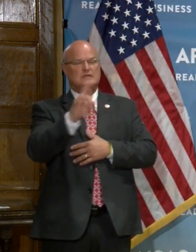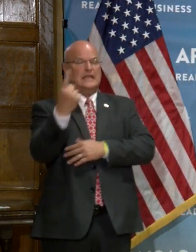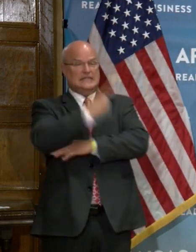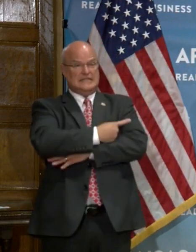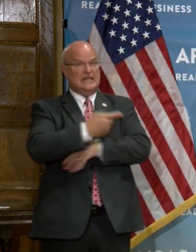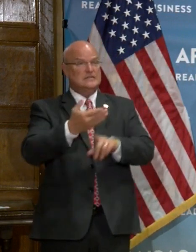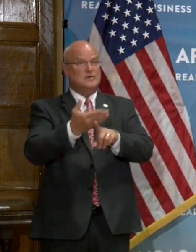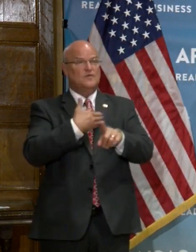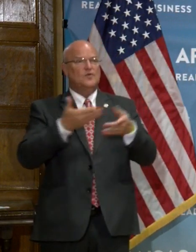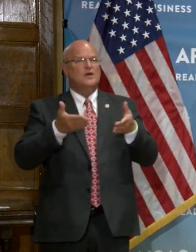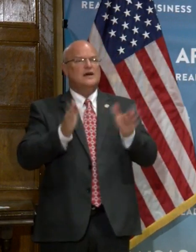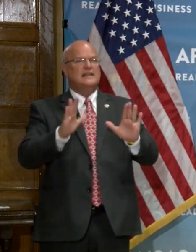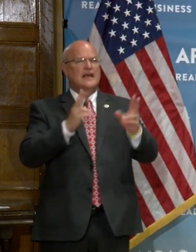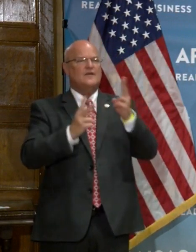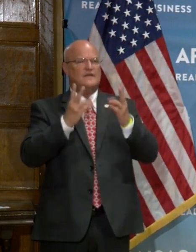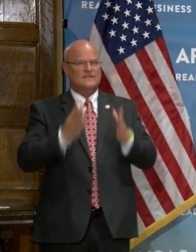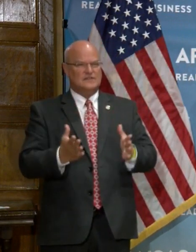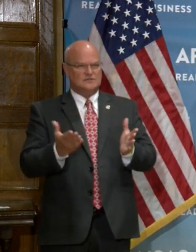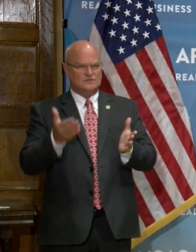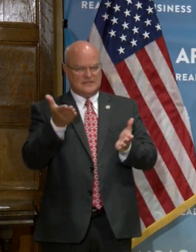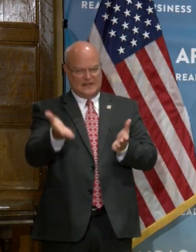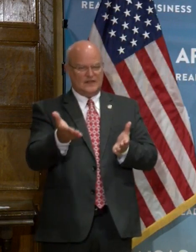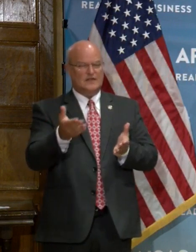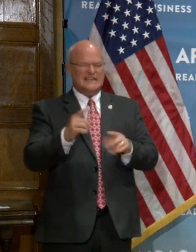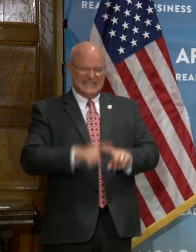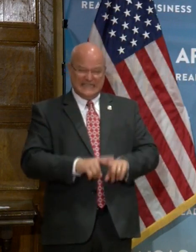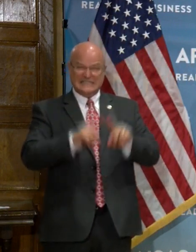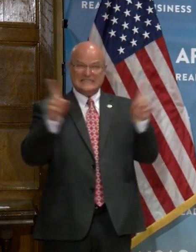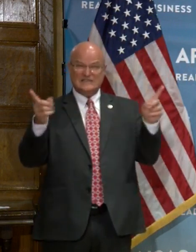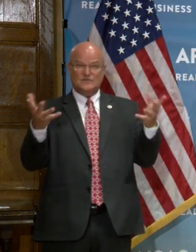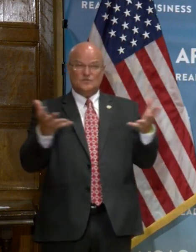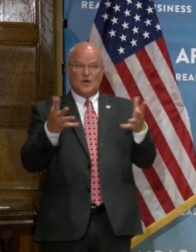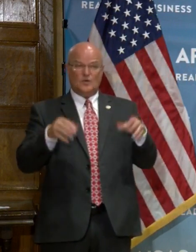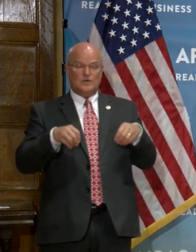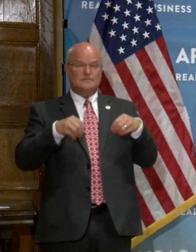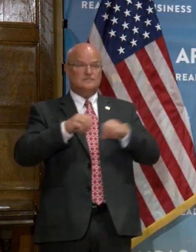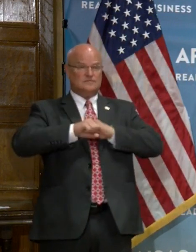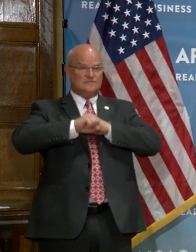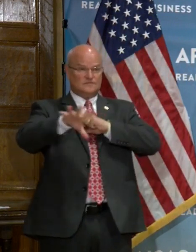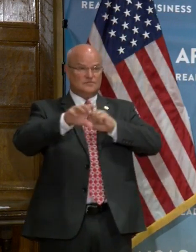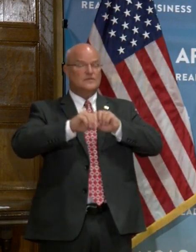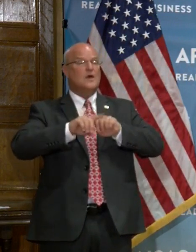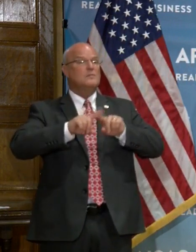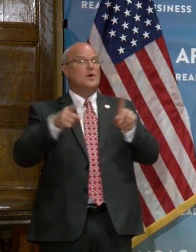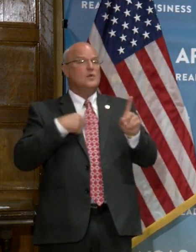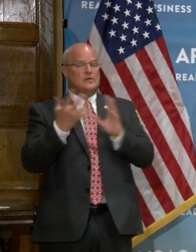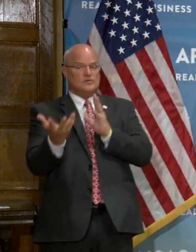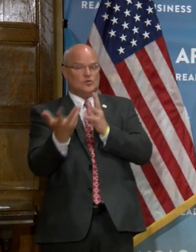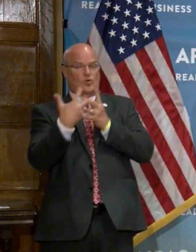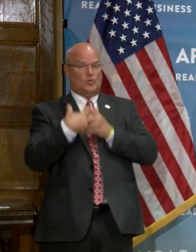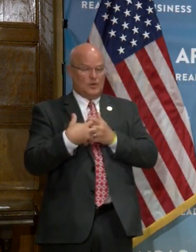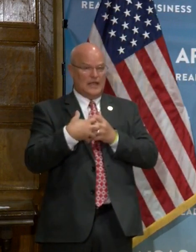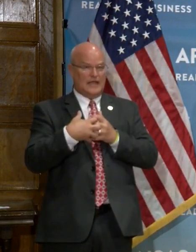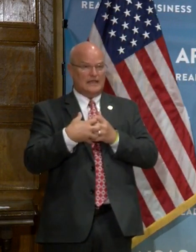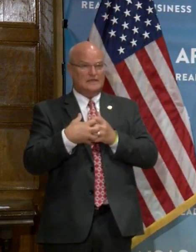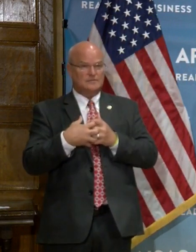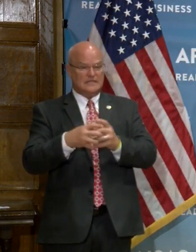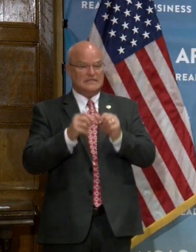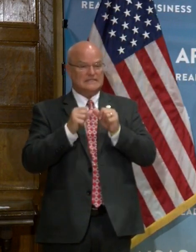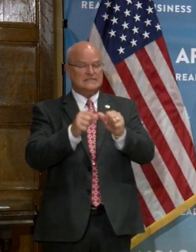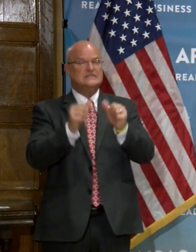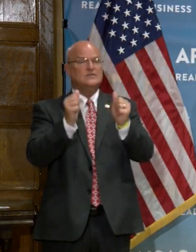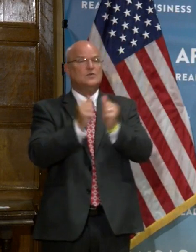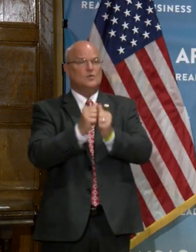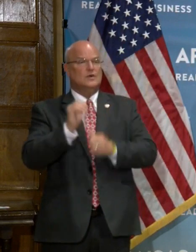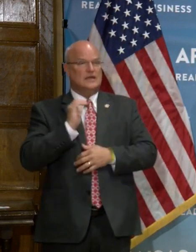before allowing visitors. And that's different than what we had put forth, but we are incorporating that in just to be consistent